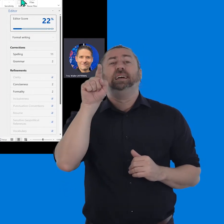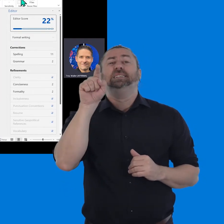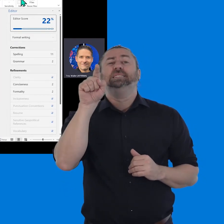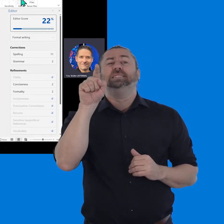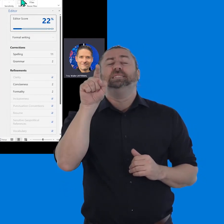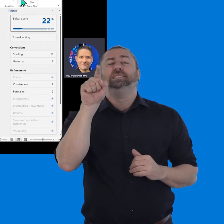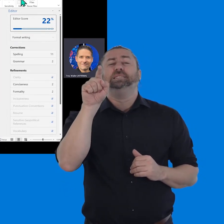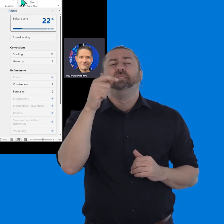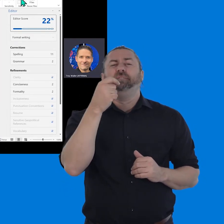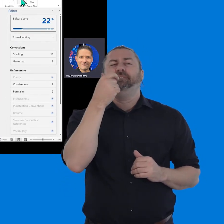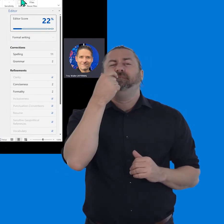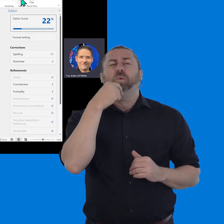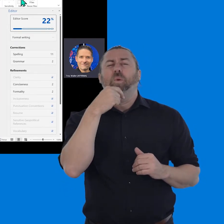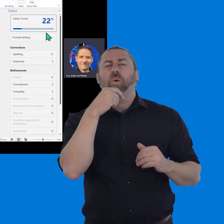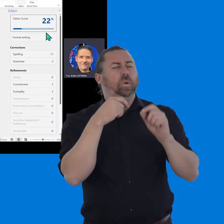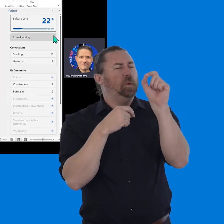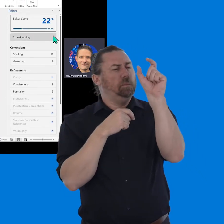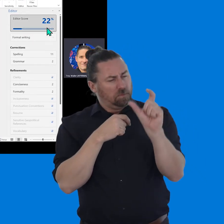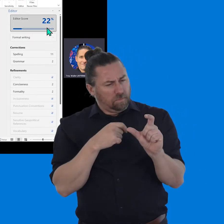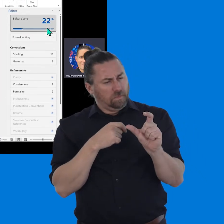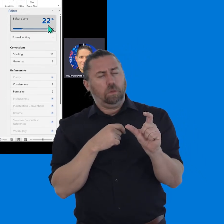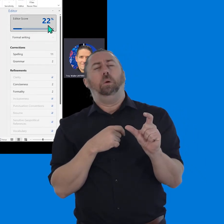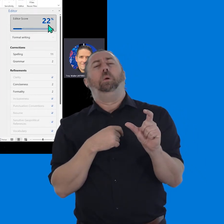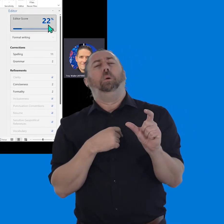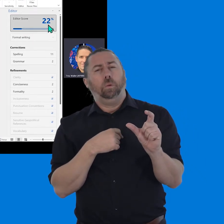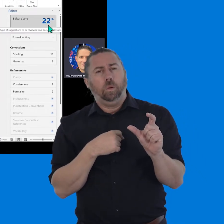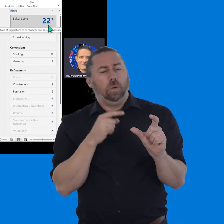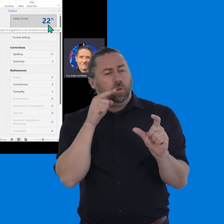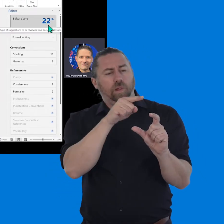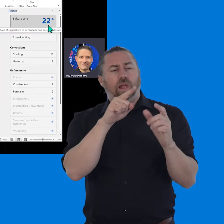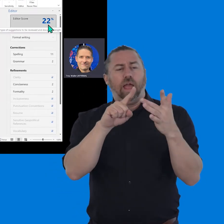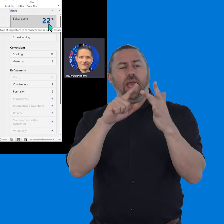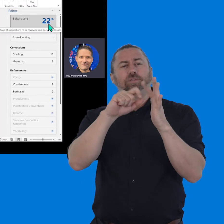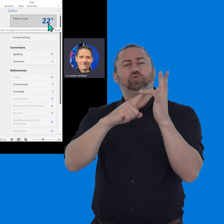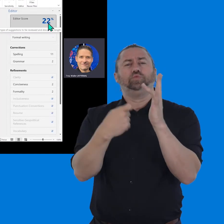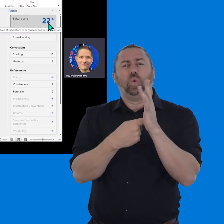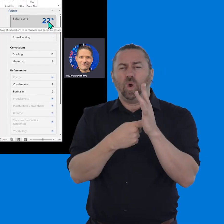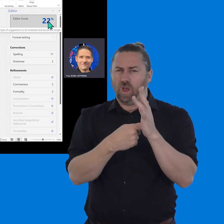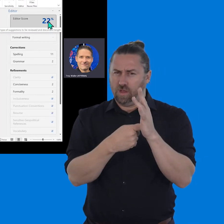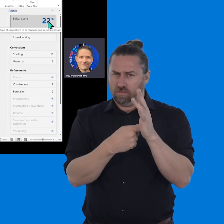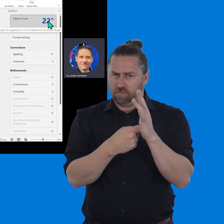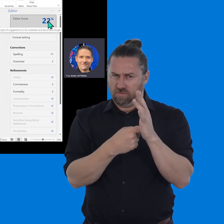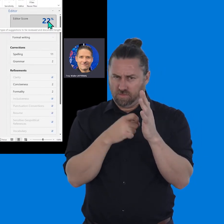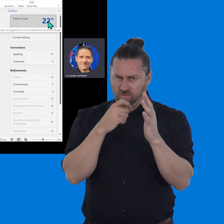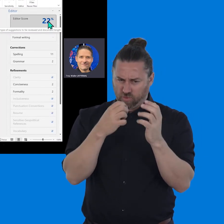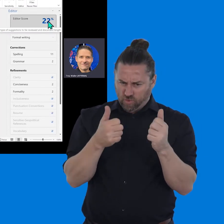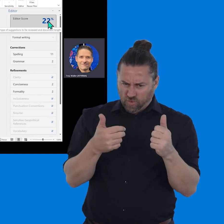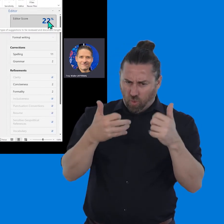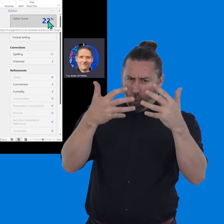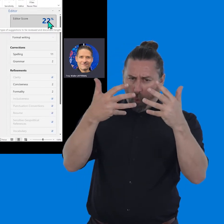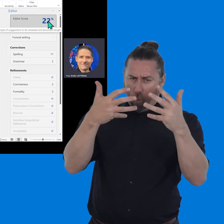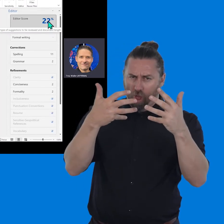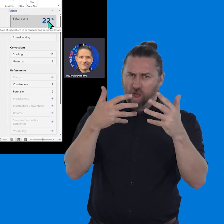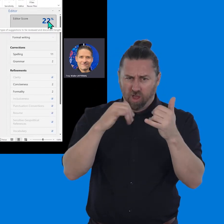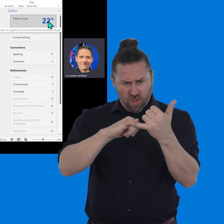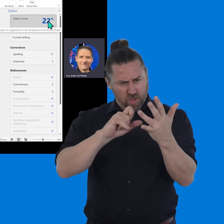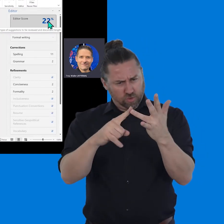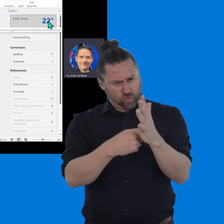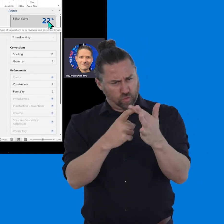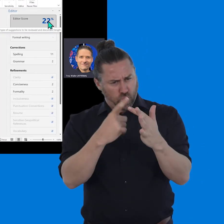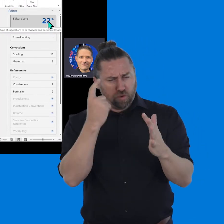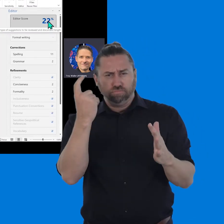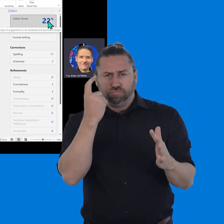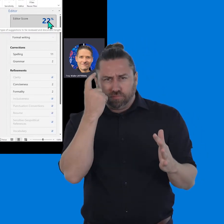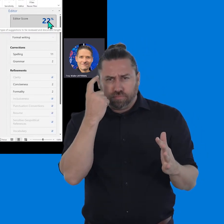and we see a few things going on. The first thing it does is it's showing me an editor score. And the editor score is calculated on the number